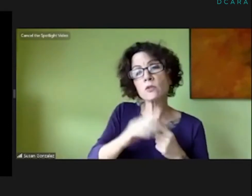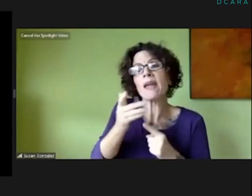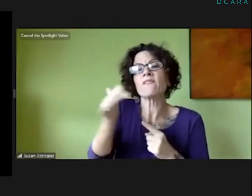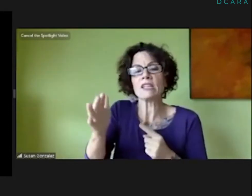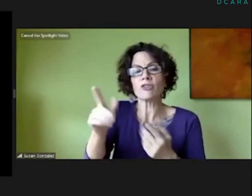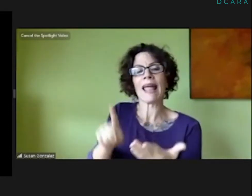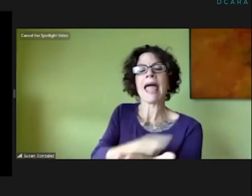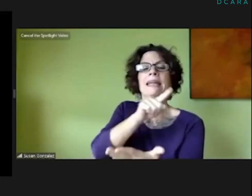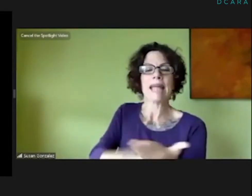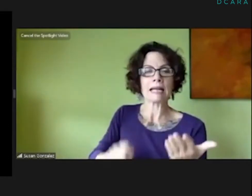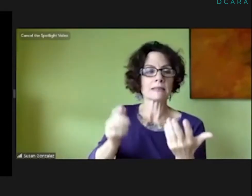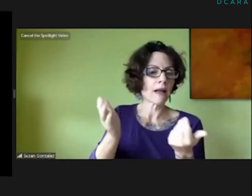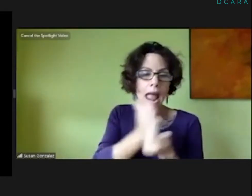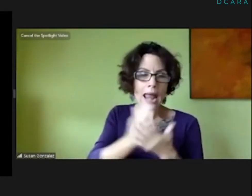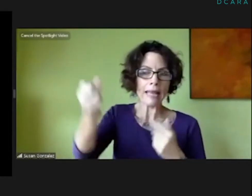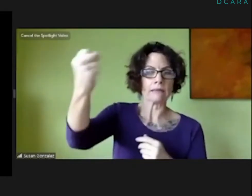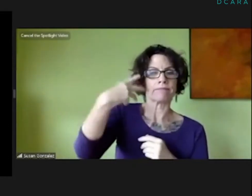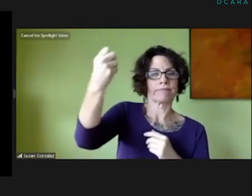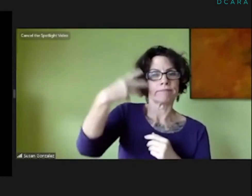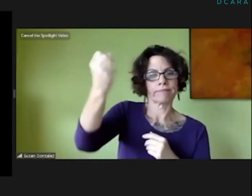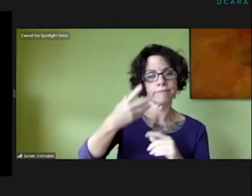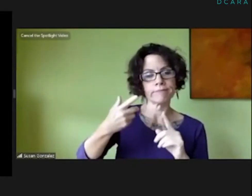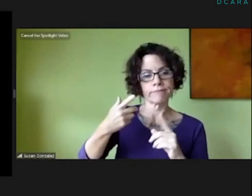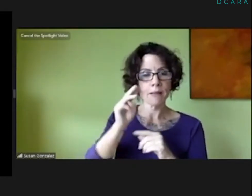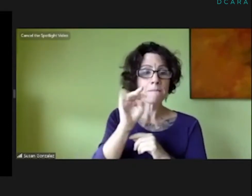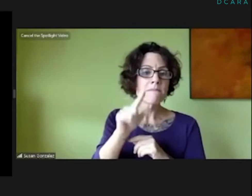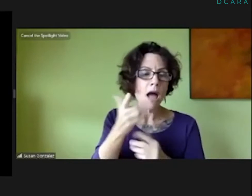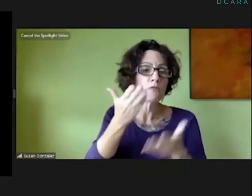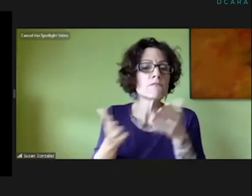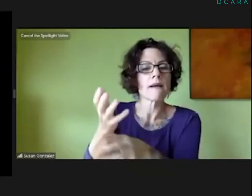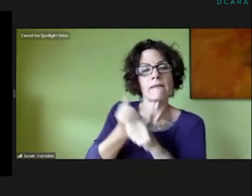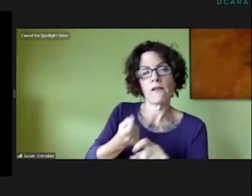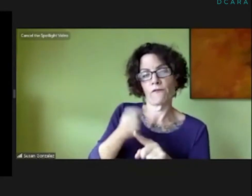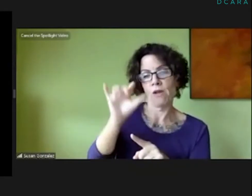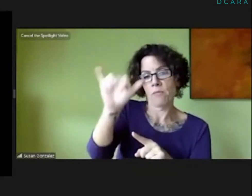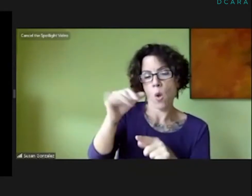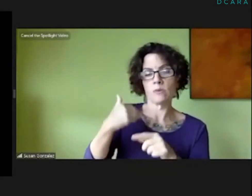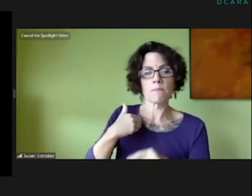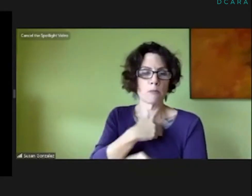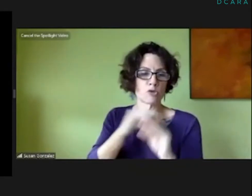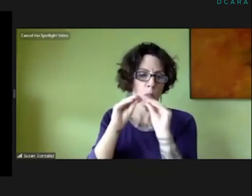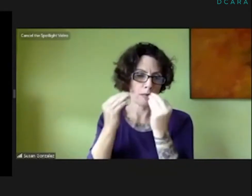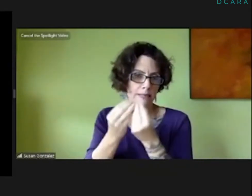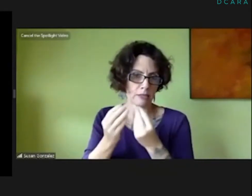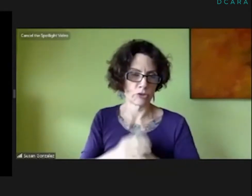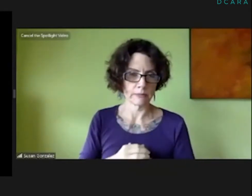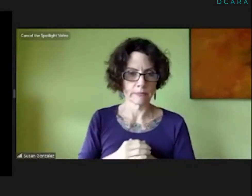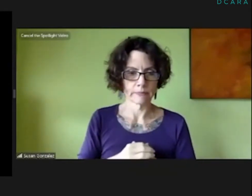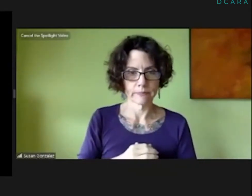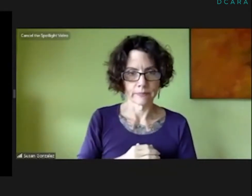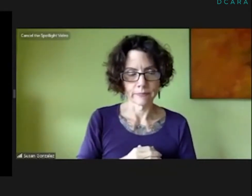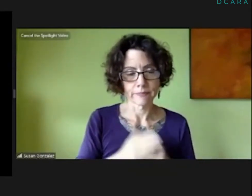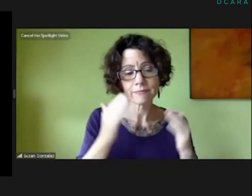It's of less importance, but it's a good idea to document it. You will, because they will have to be